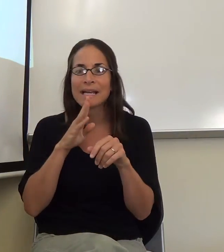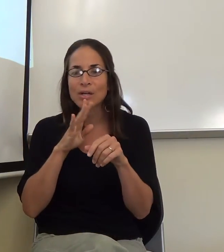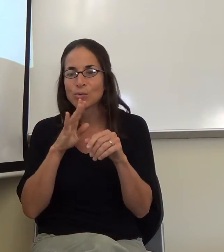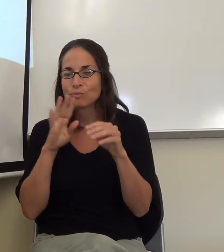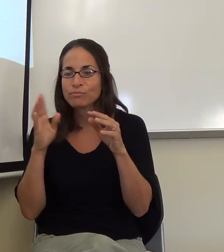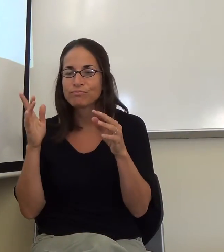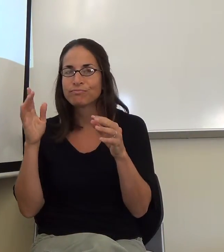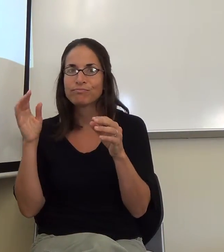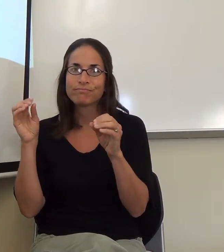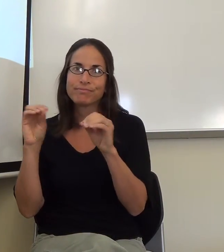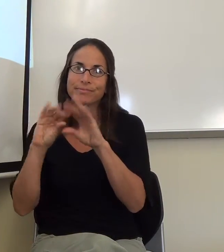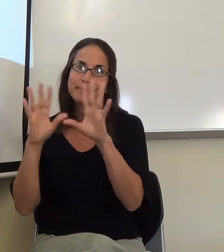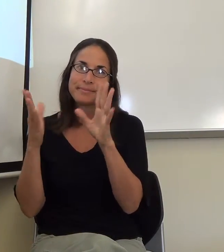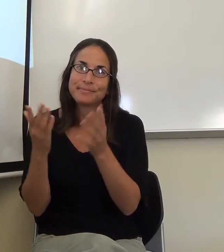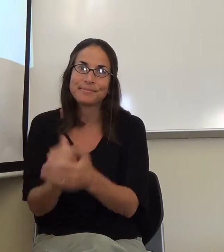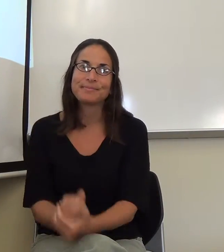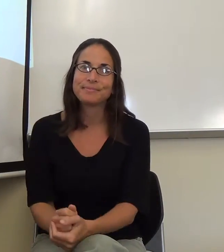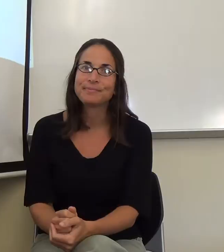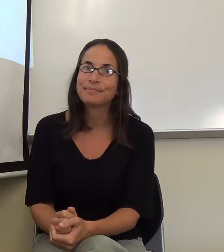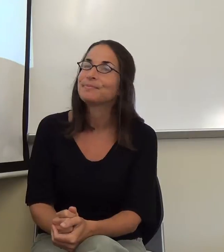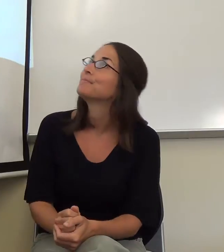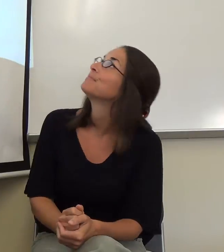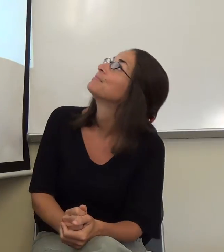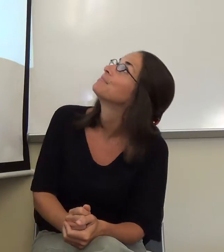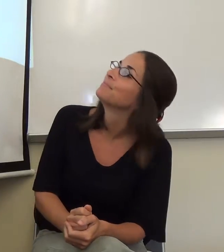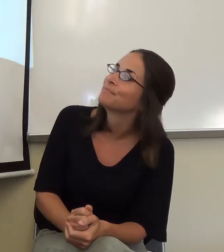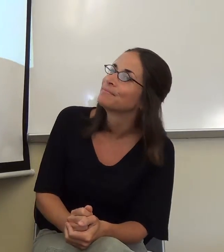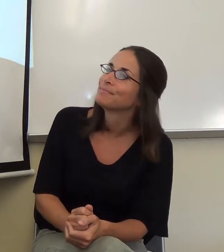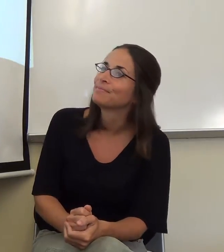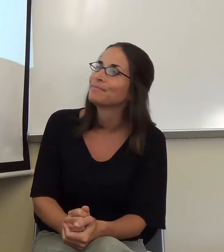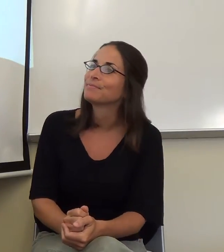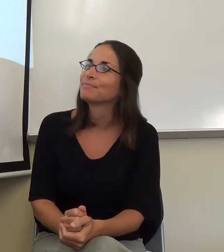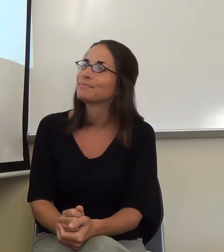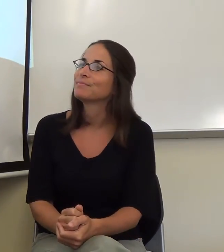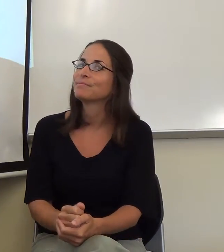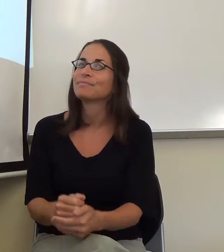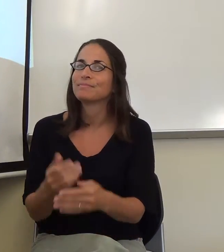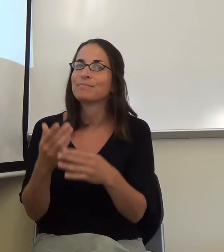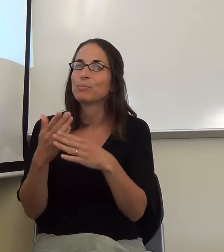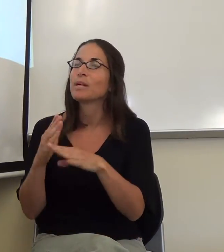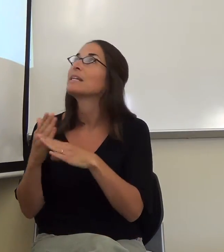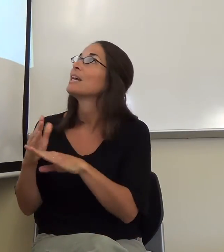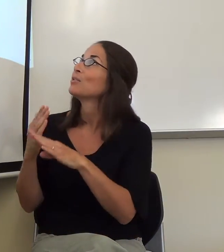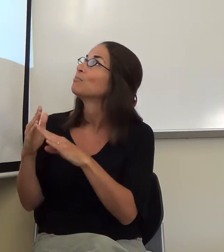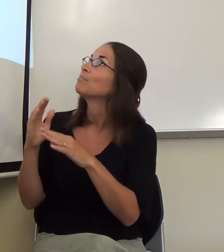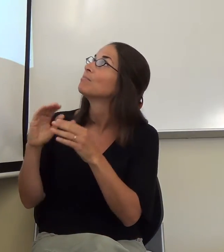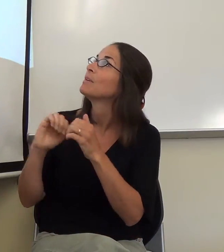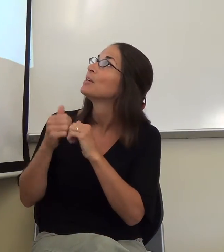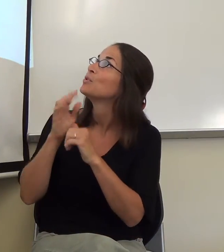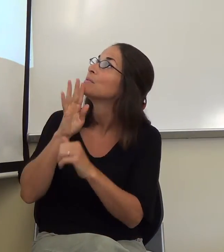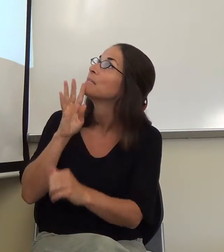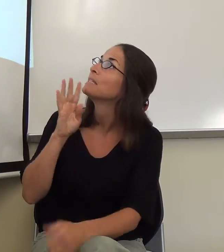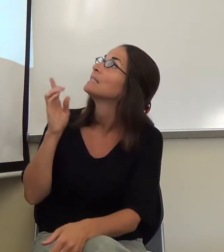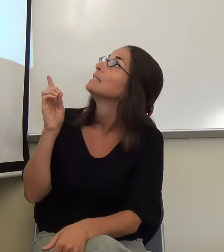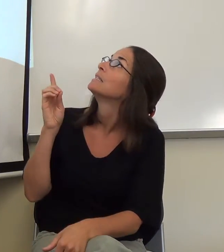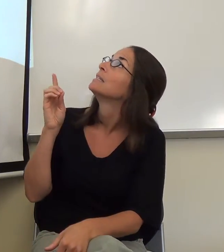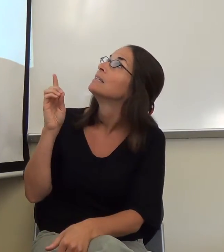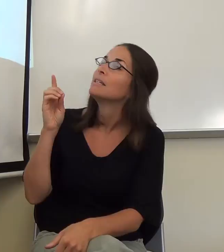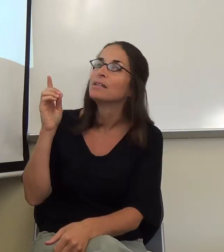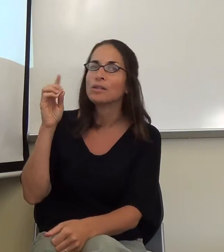truistic. Okay? However, so this looks like it's going to be a contrast clue, right? But